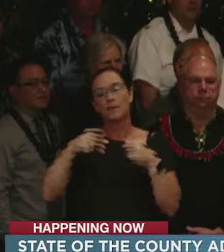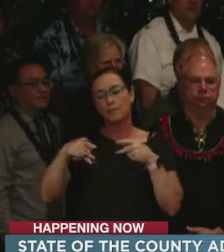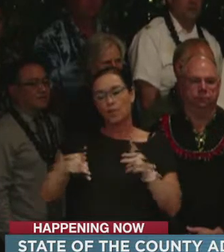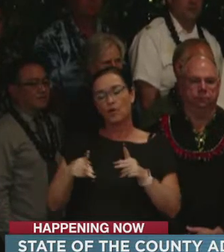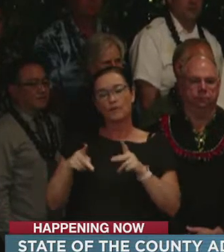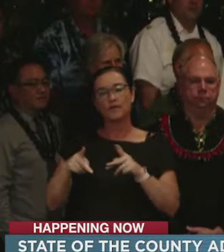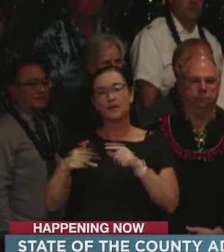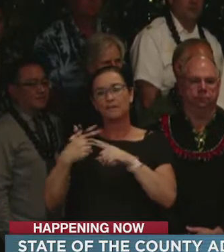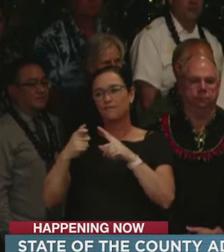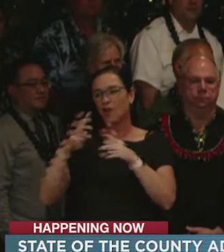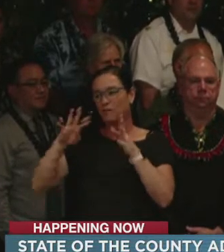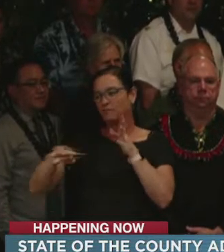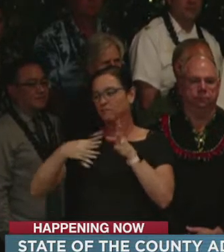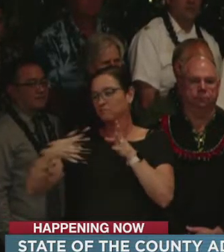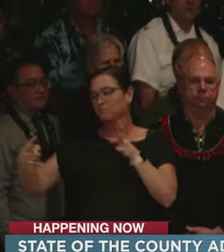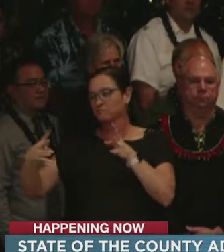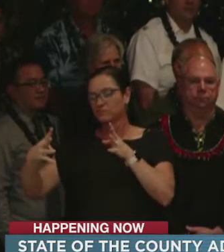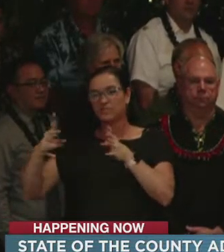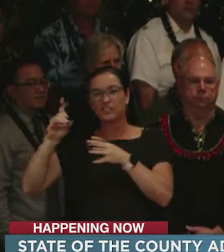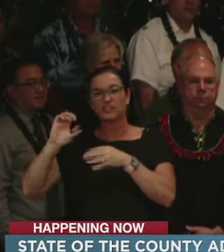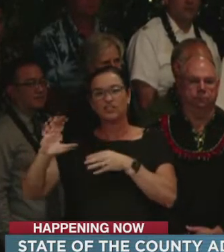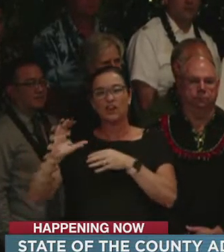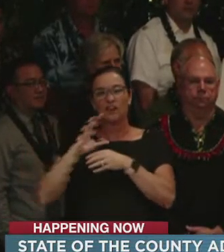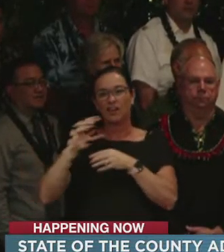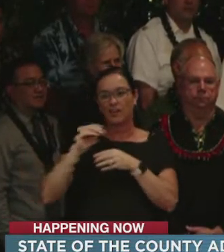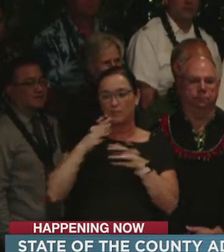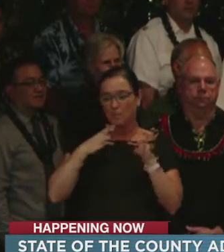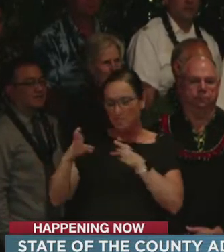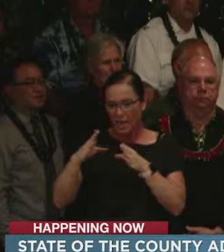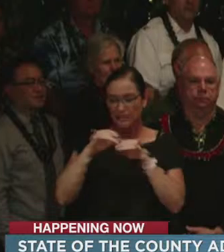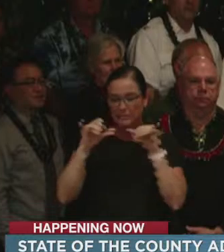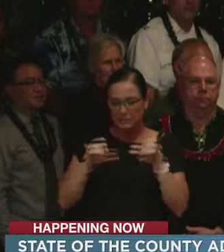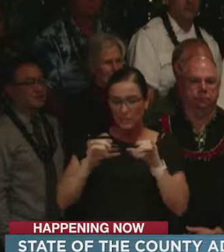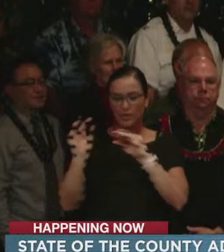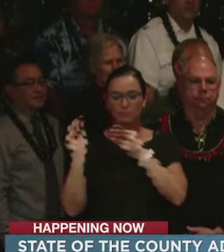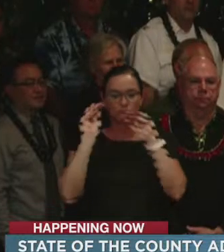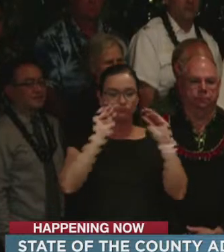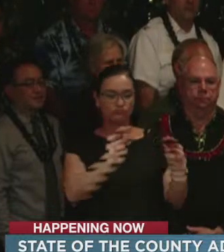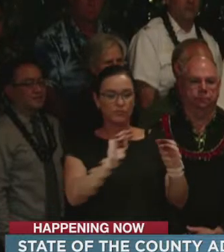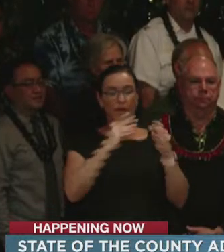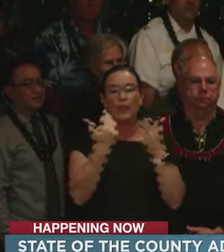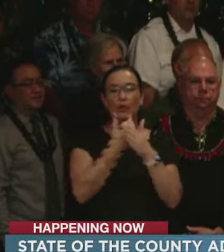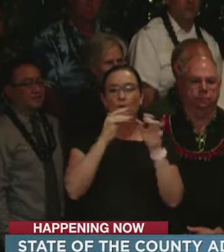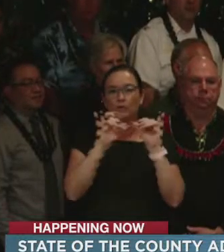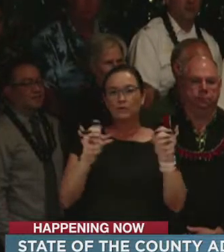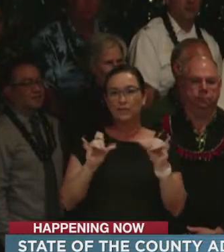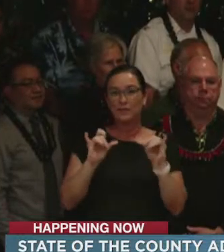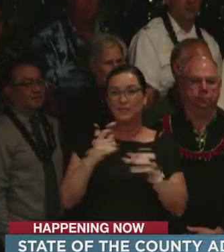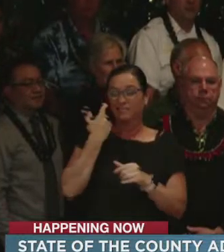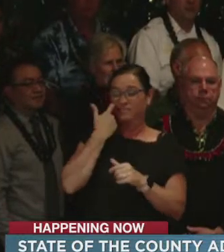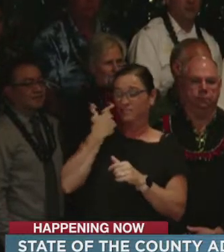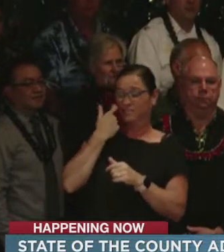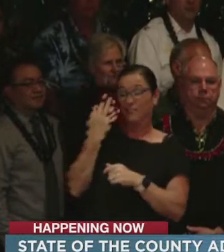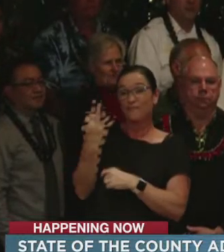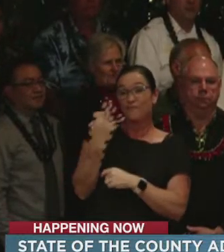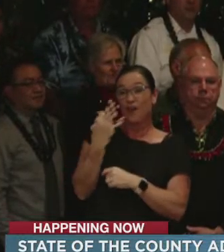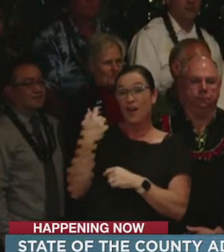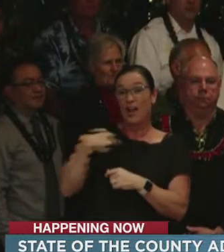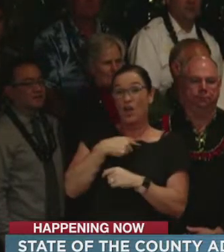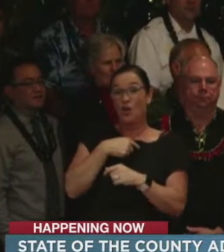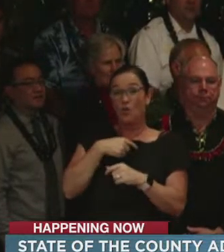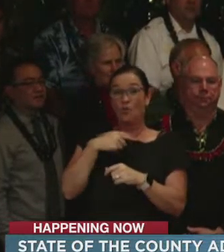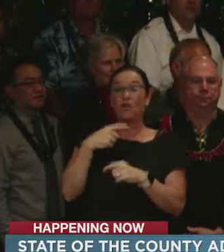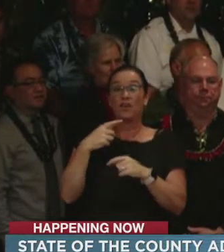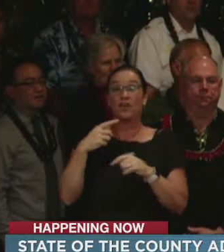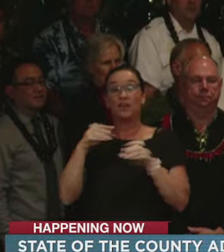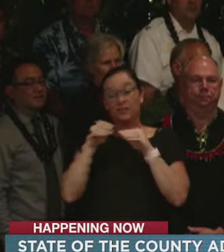Excel documents and other plan and permitting systems into the new systems. As of last Friday, we have issued more than